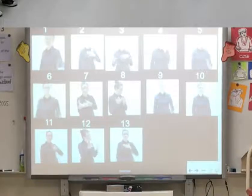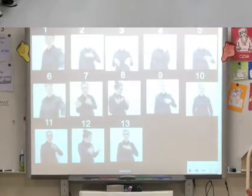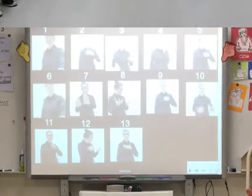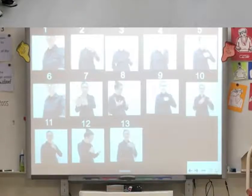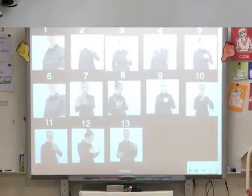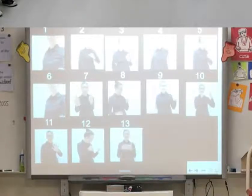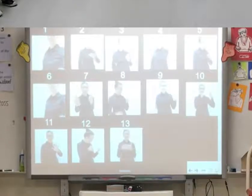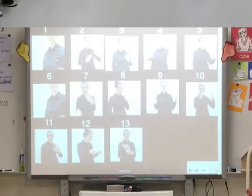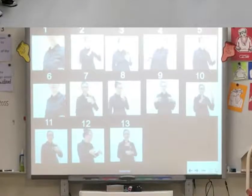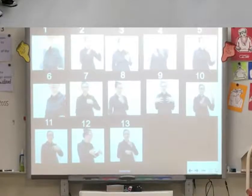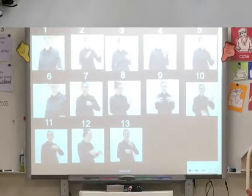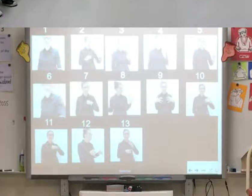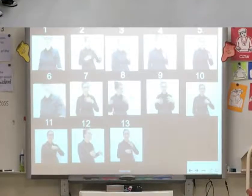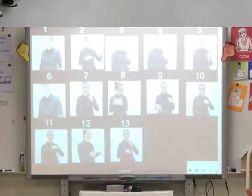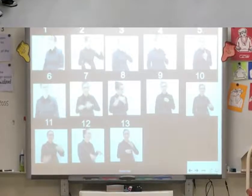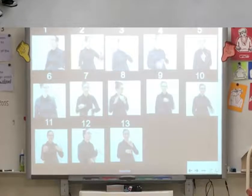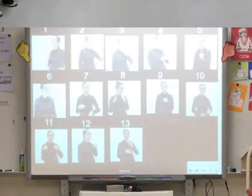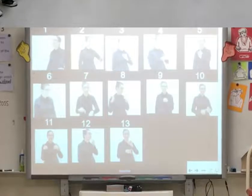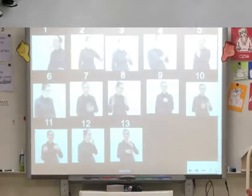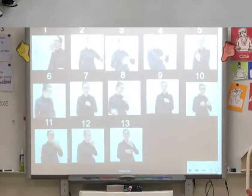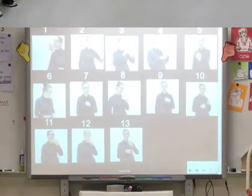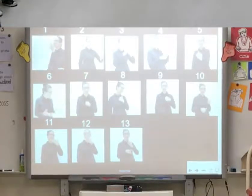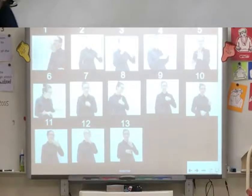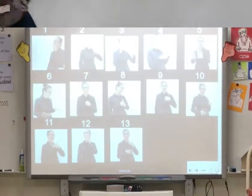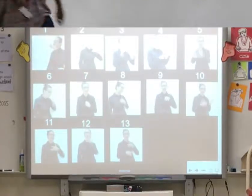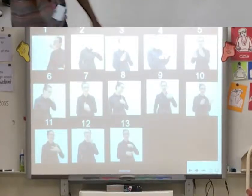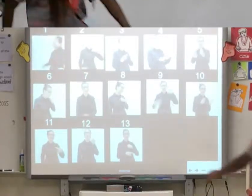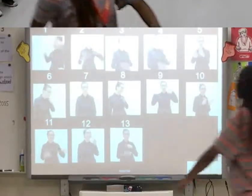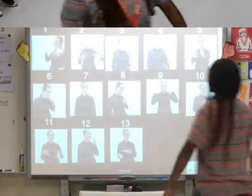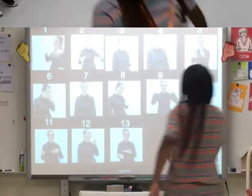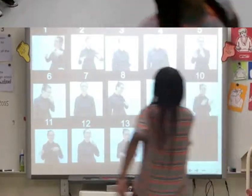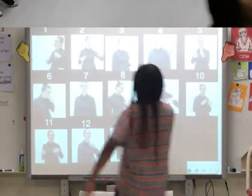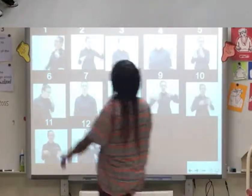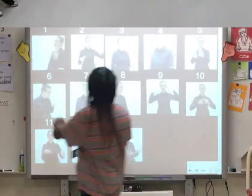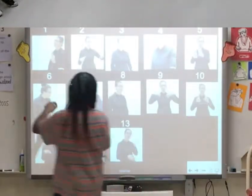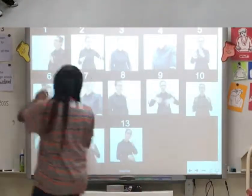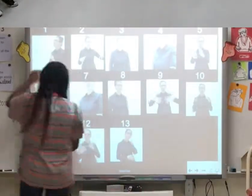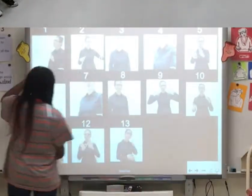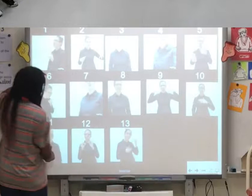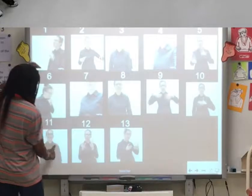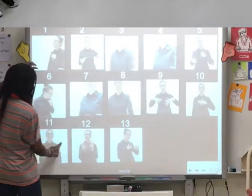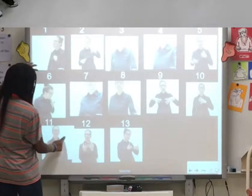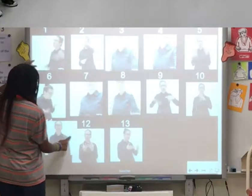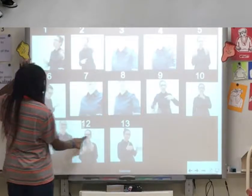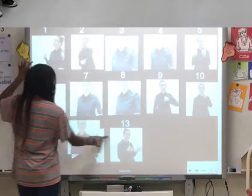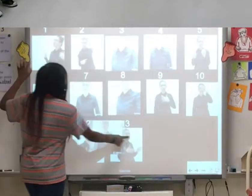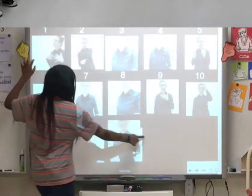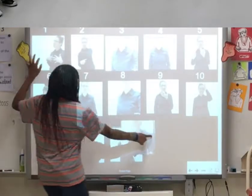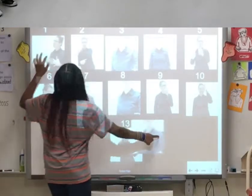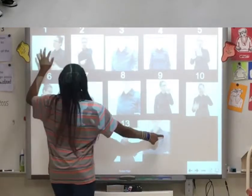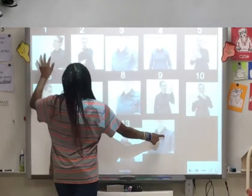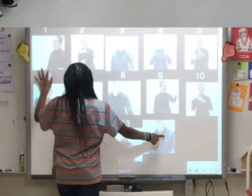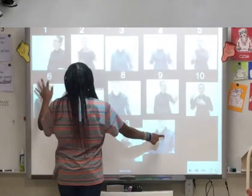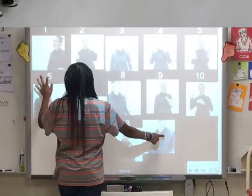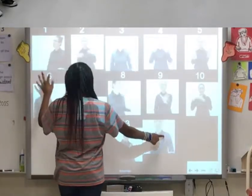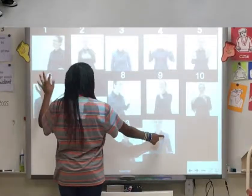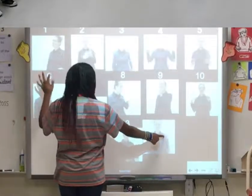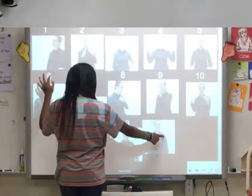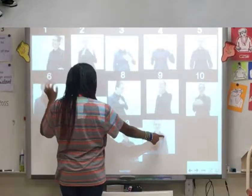Alright, somebody go up and move number 1. Not a minute. Exactly. Yeah. Oh, No,